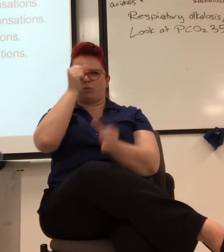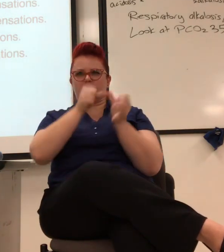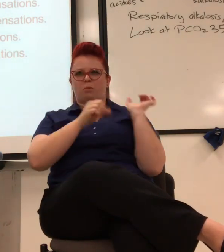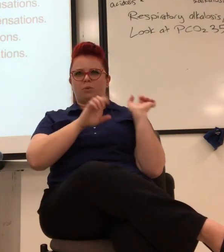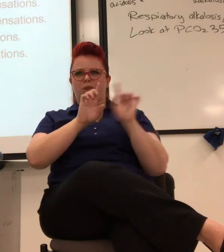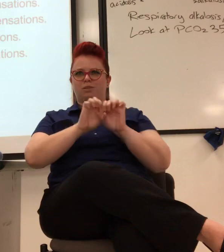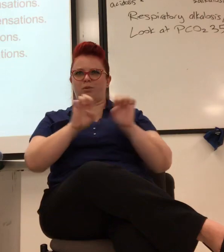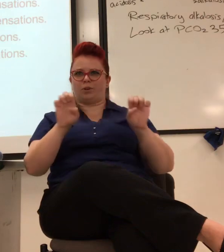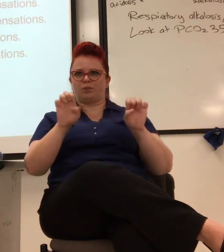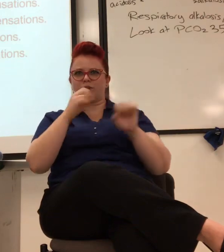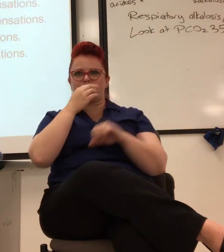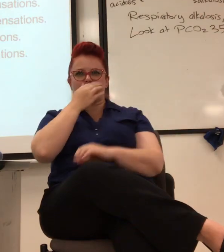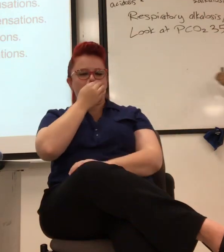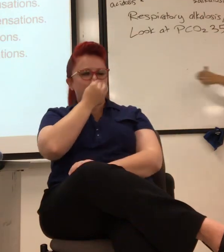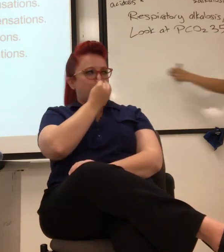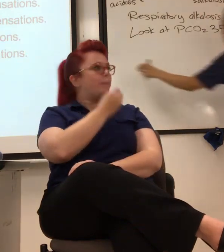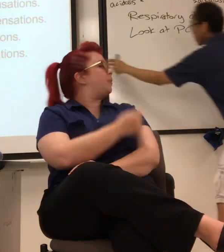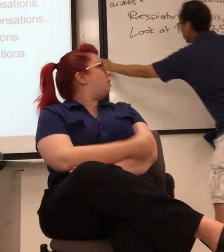range.